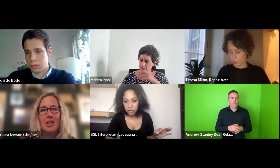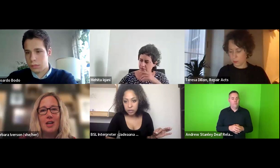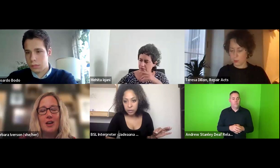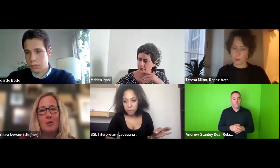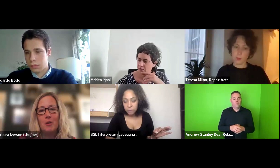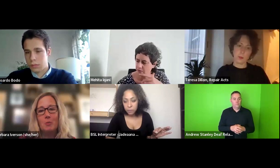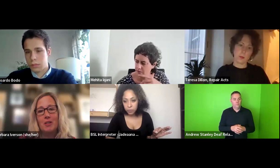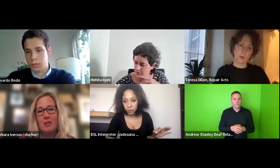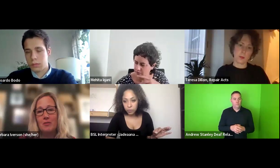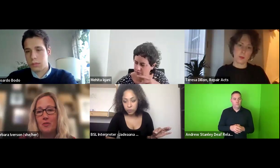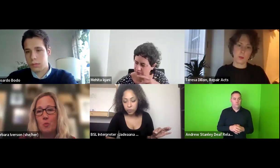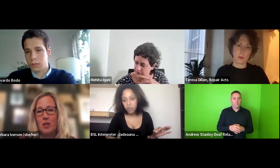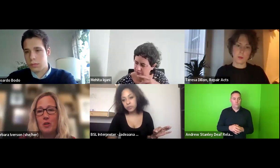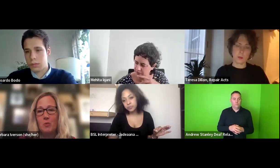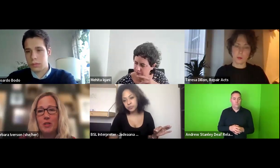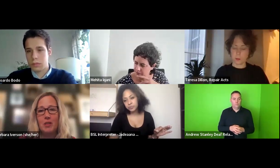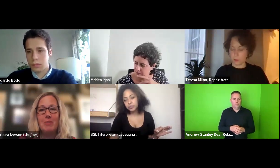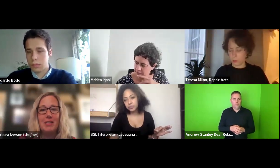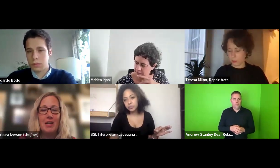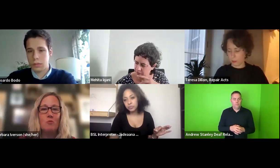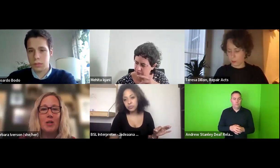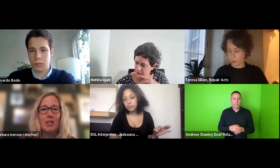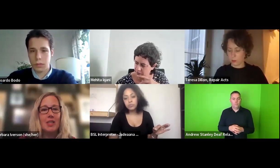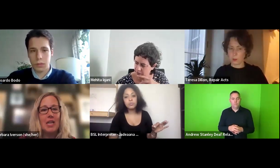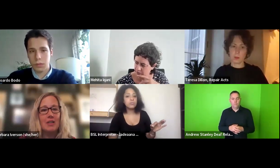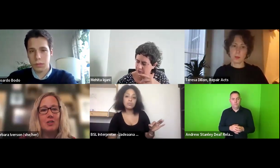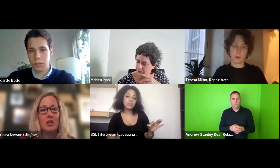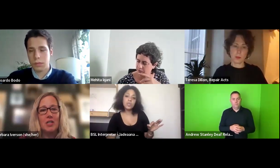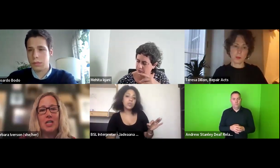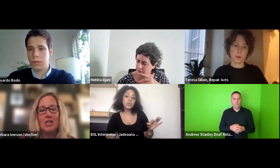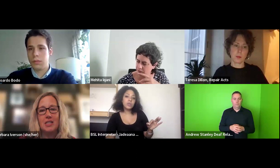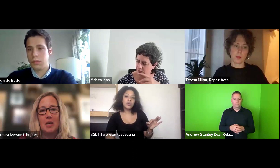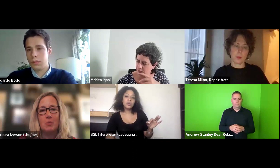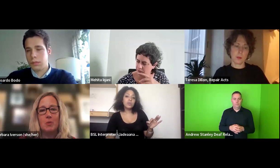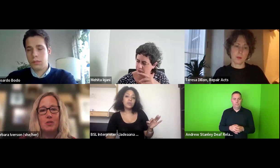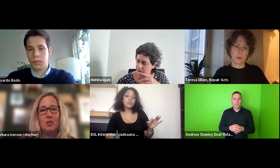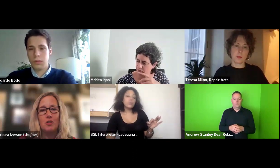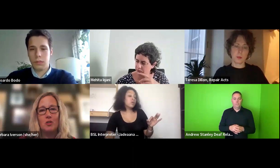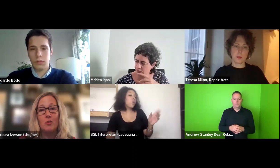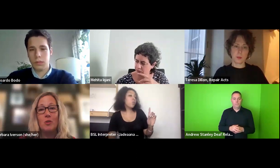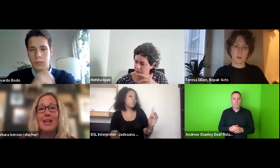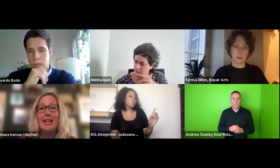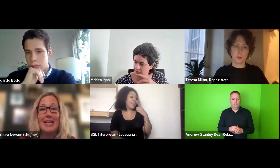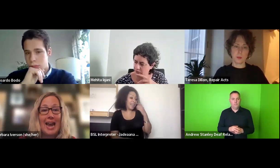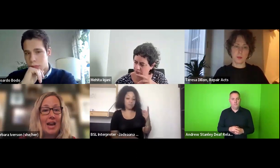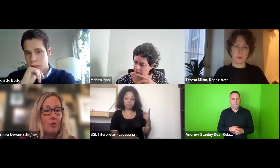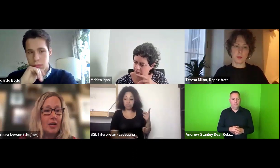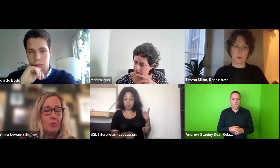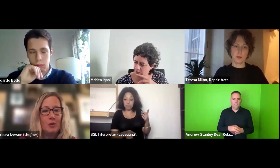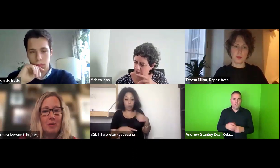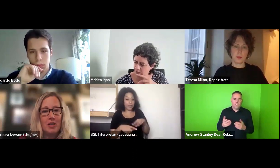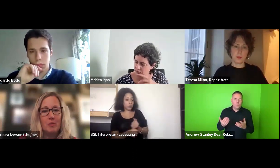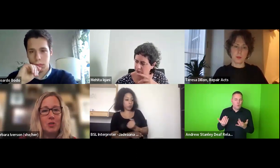organization perspective, what can be done? What can they start taking steps to do